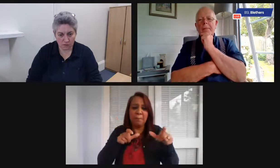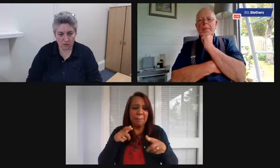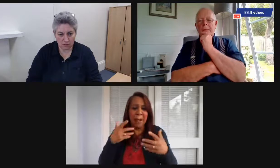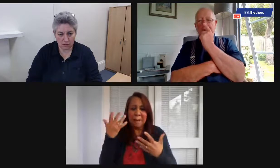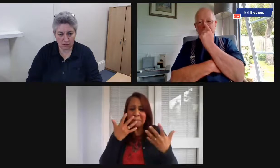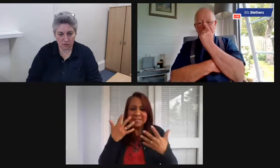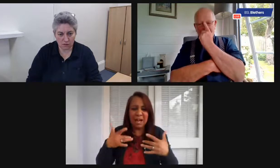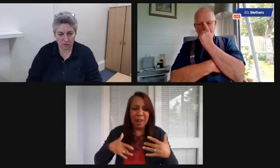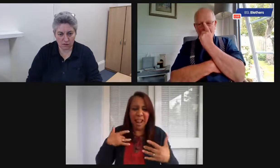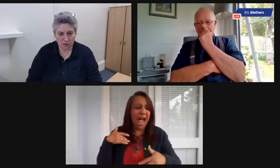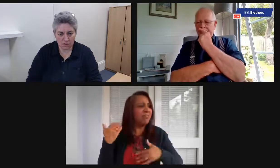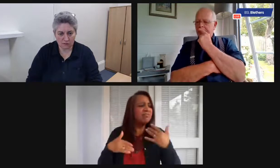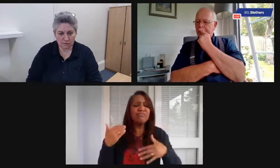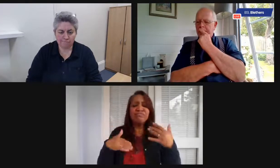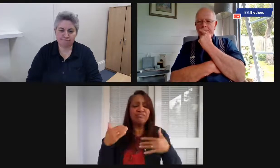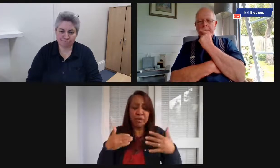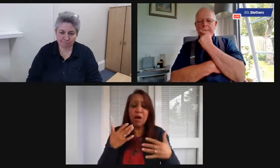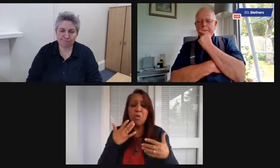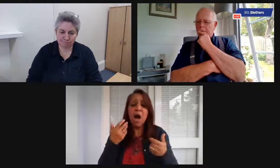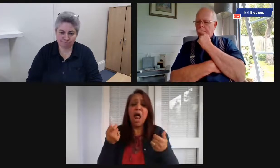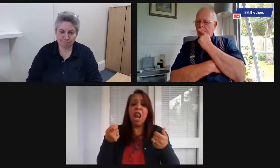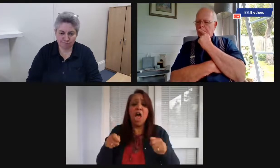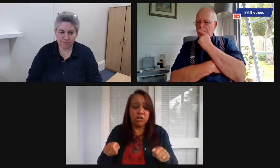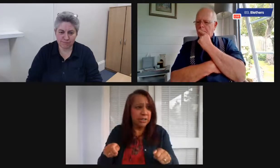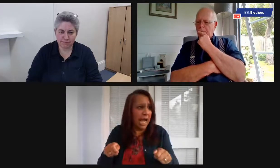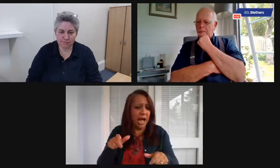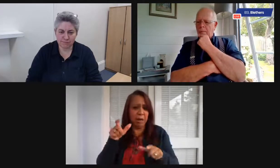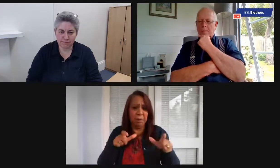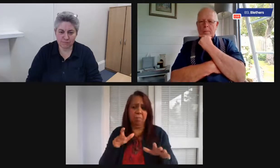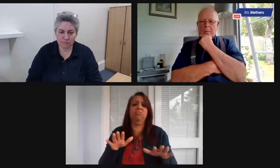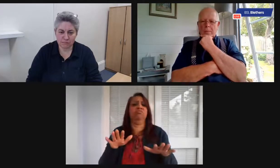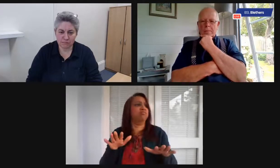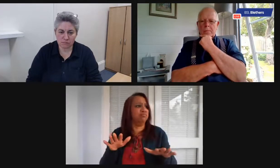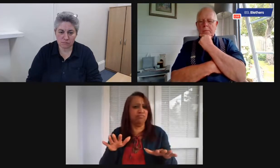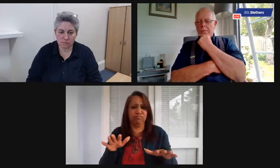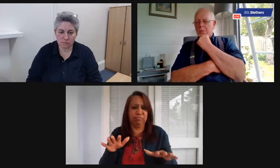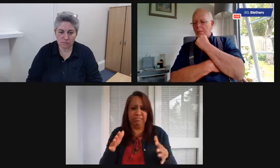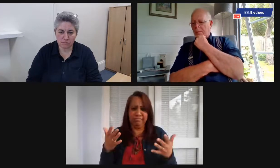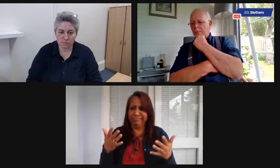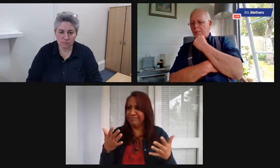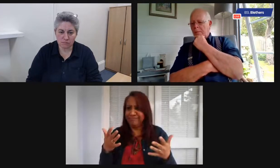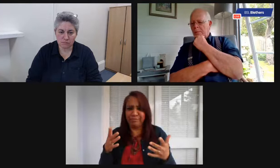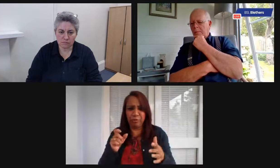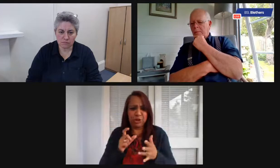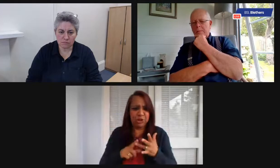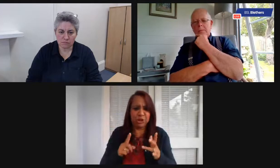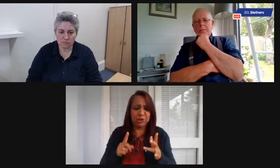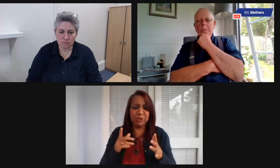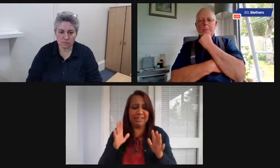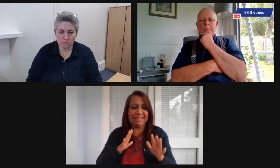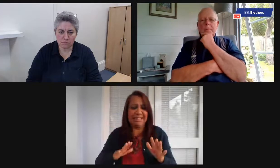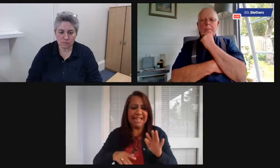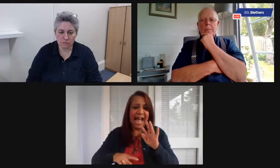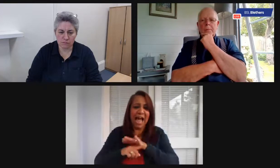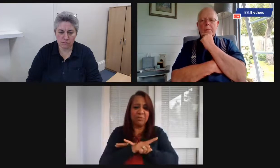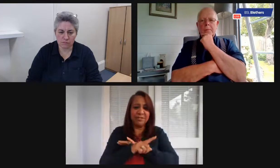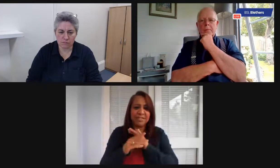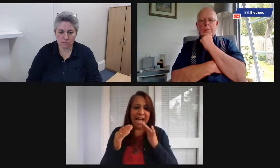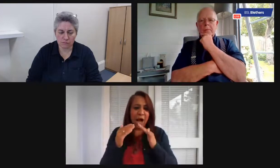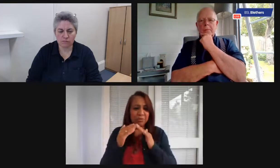before lockdown has started. Um, and then when lockdown happened, there really was a